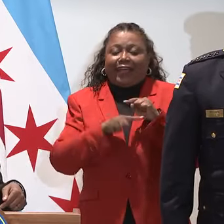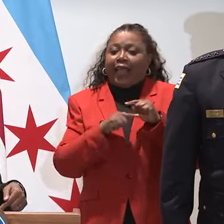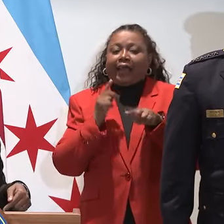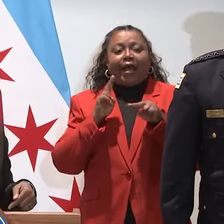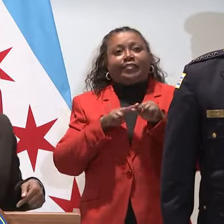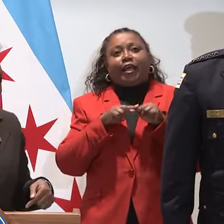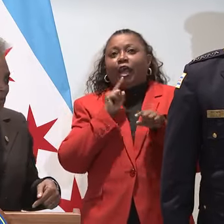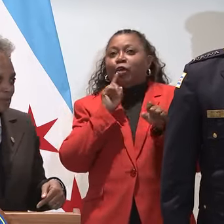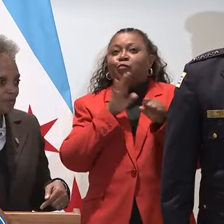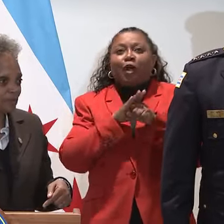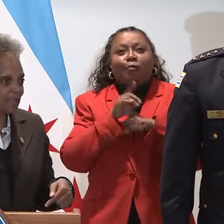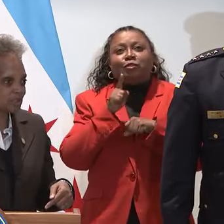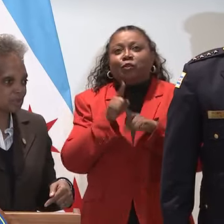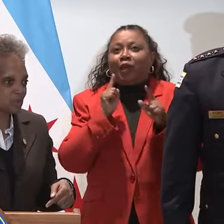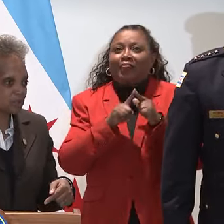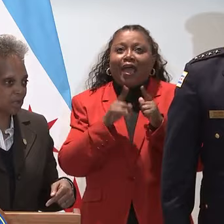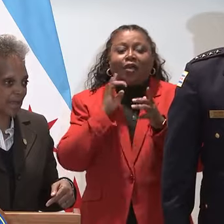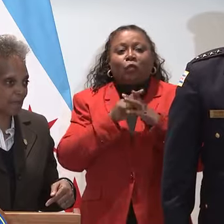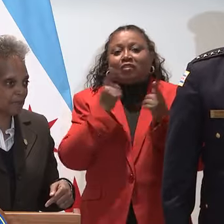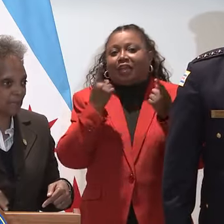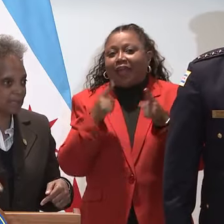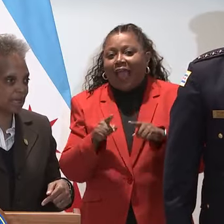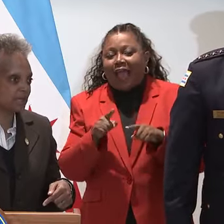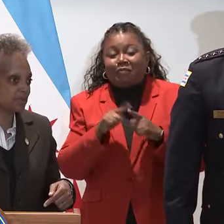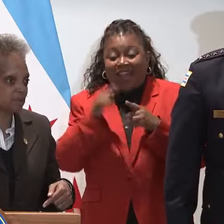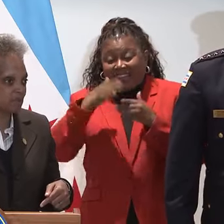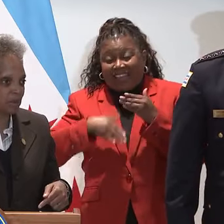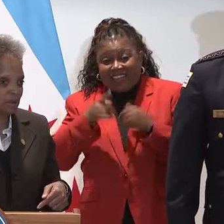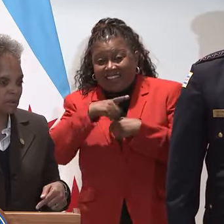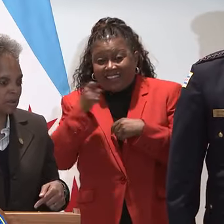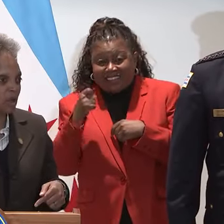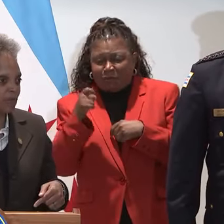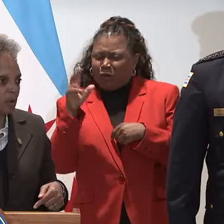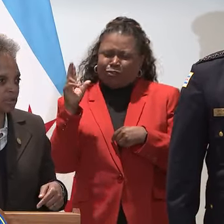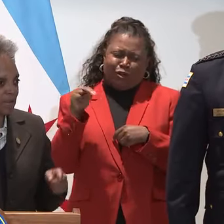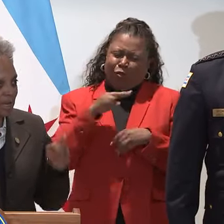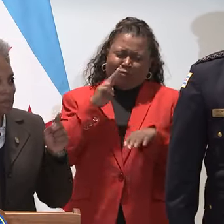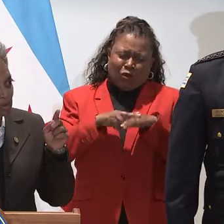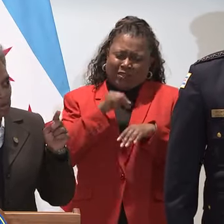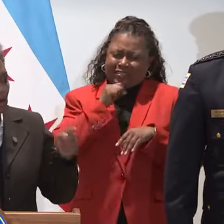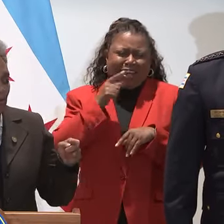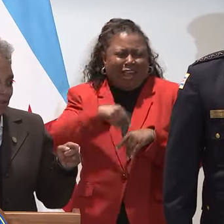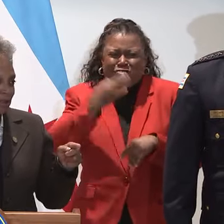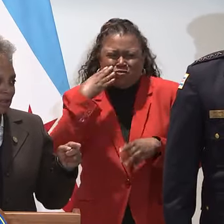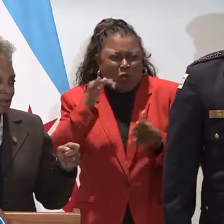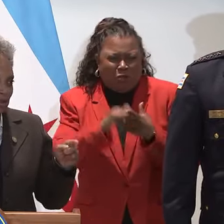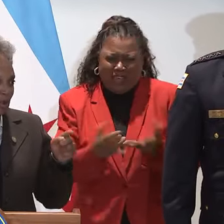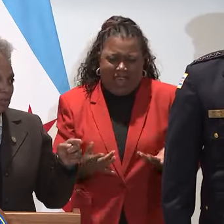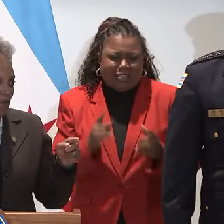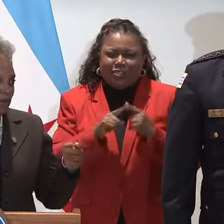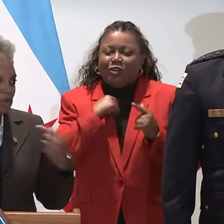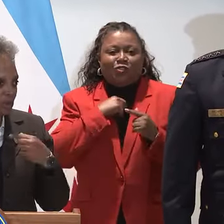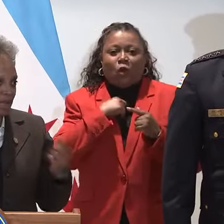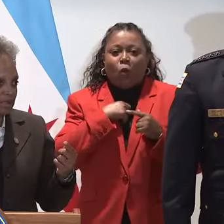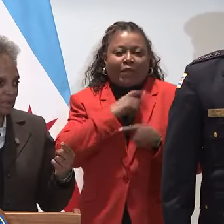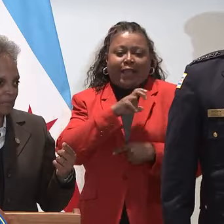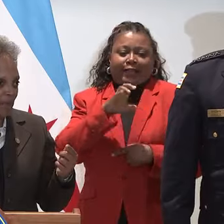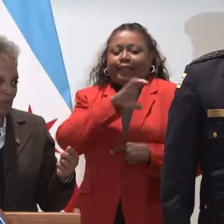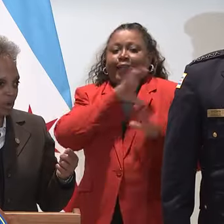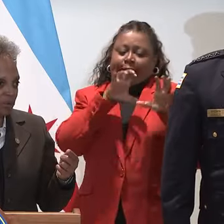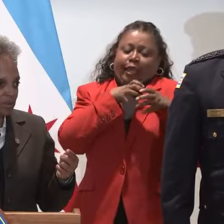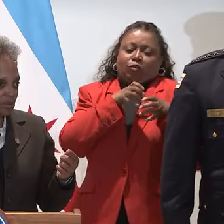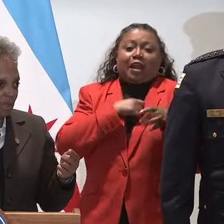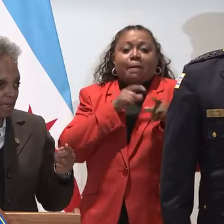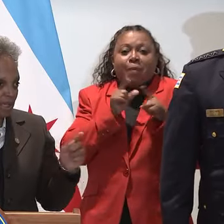sit here and promise you that that's what's going to happen at the end of the summer? No, of course not, and you know that. So don't characterize